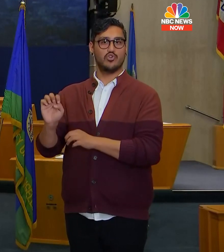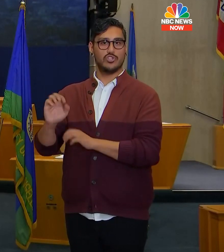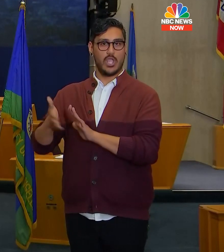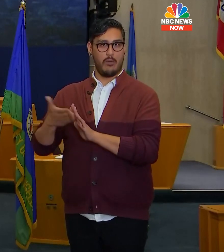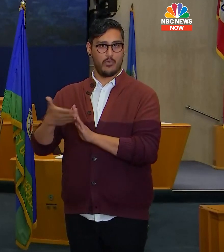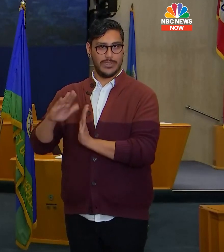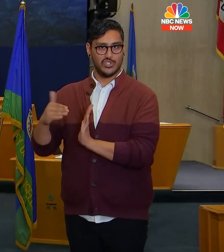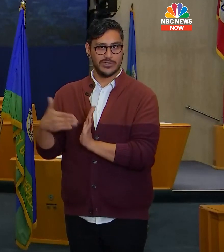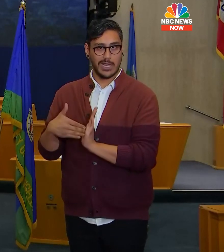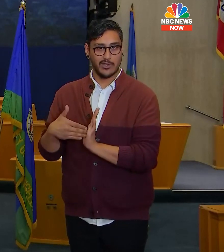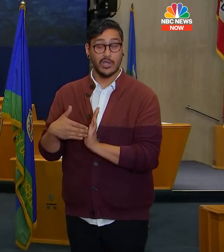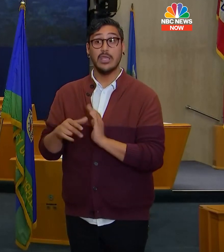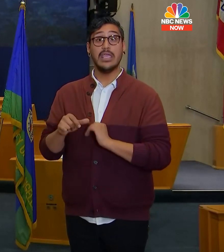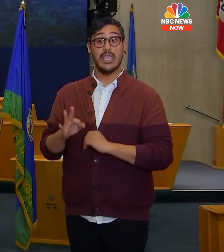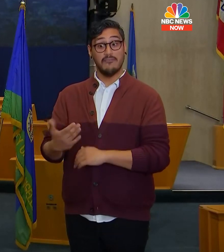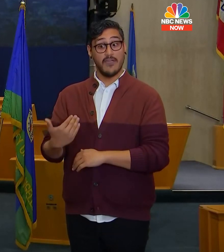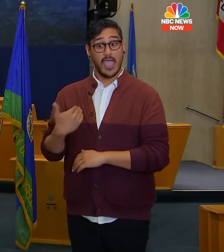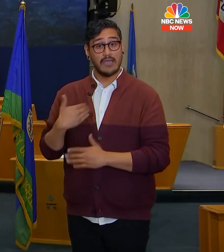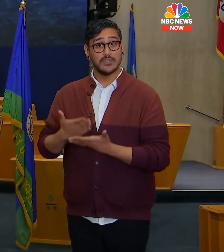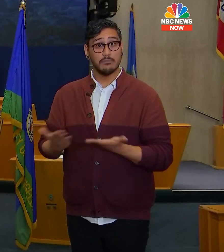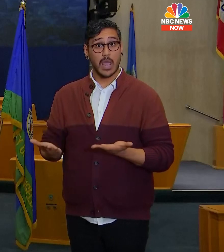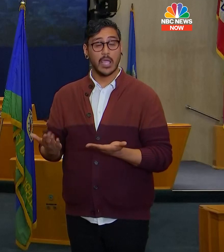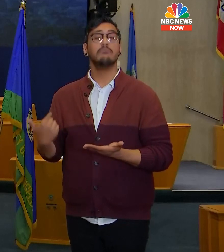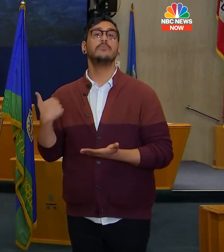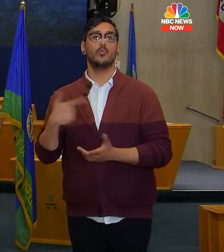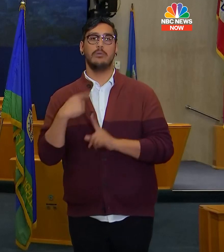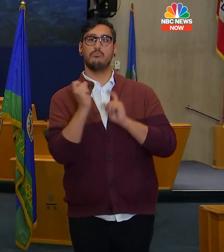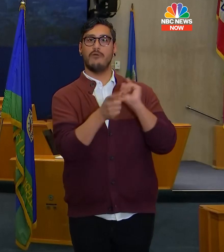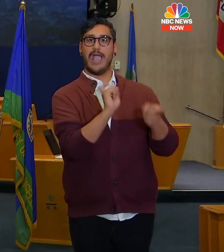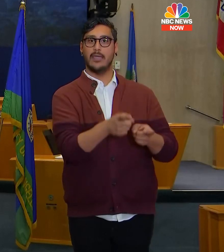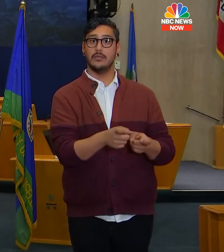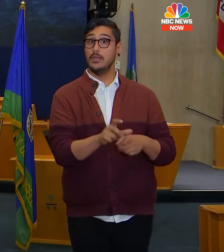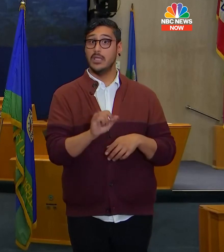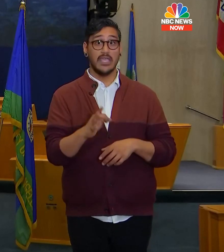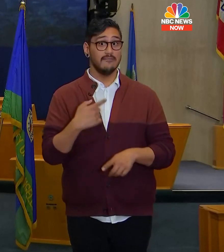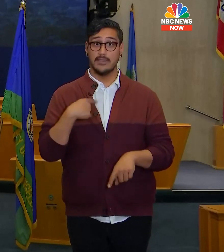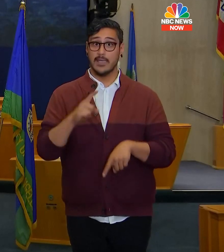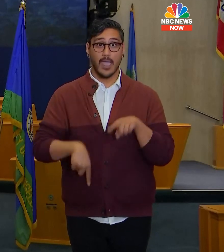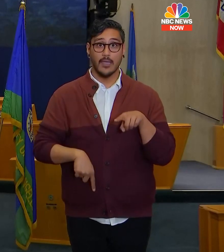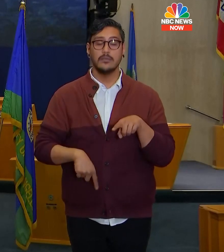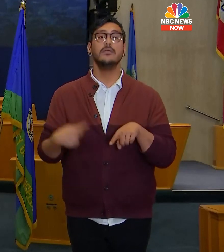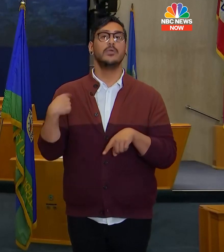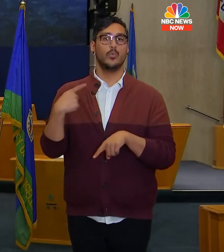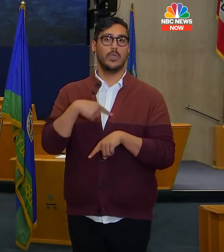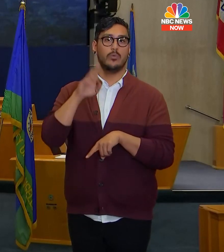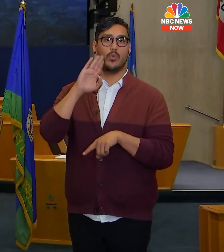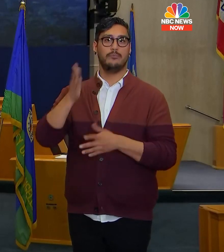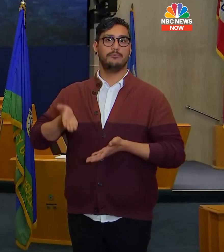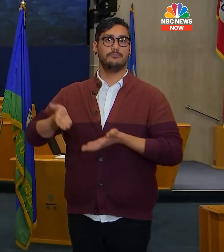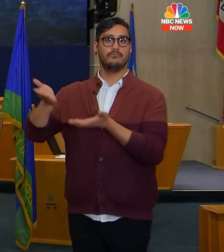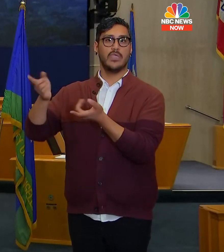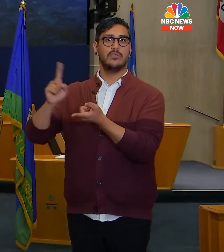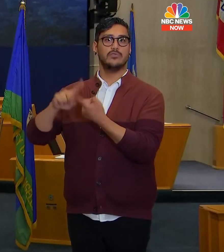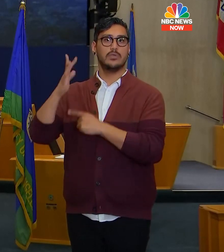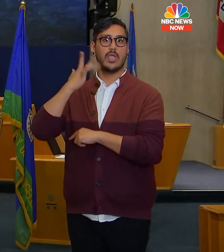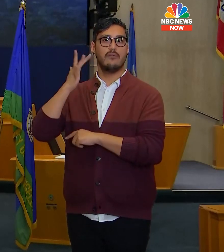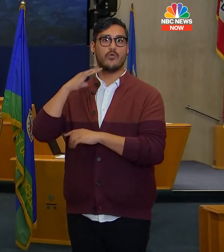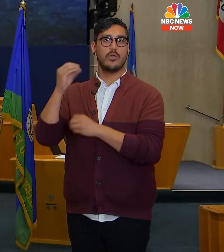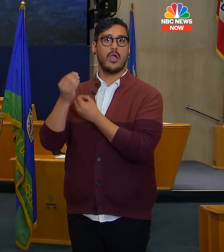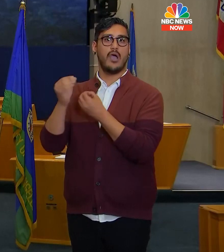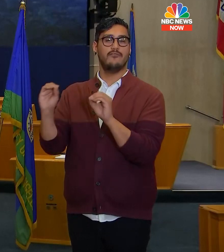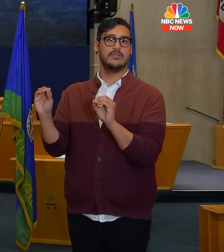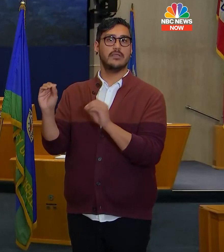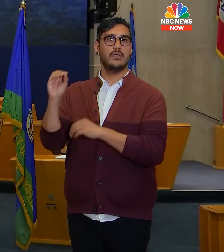the supplies we have on hand, we provide them. Those we can't fill, we refer to the state, to the California Office of